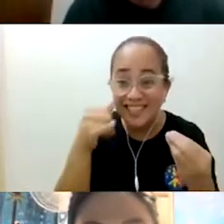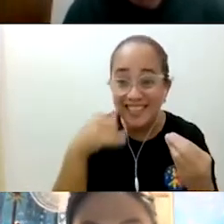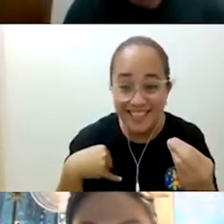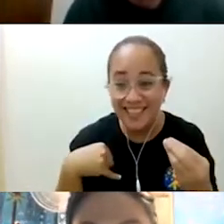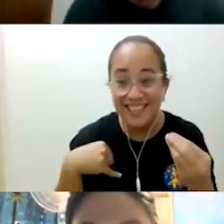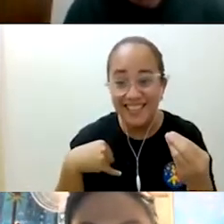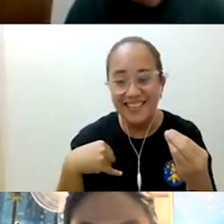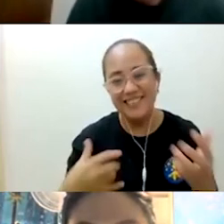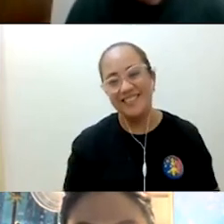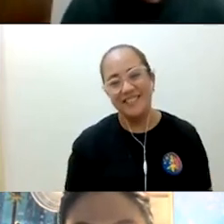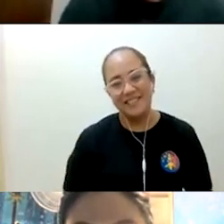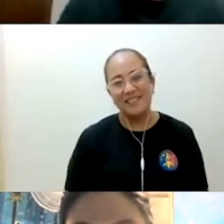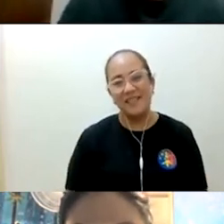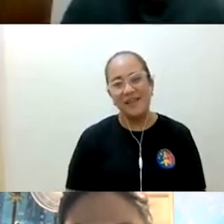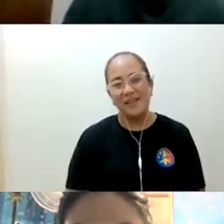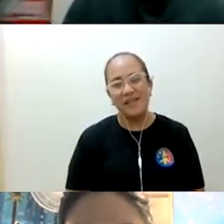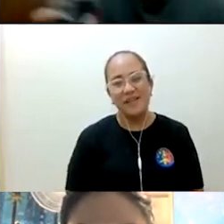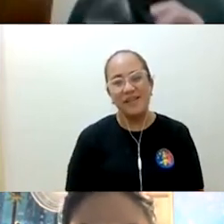up. Yes, Jasmine?